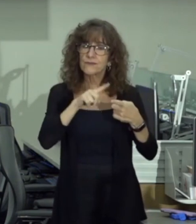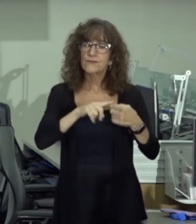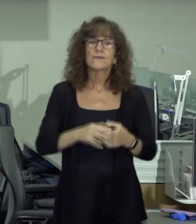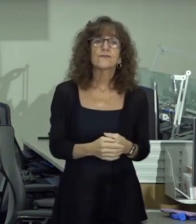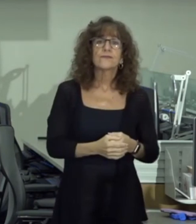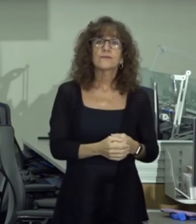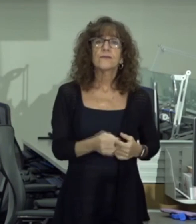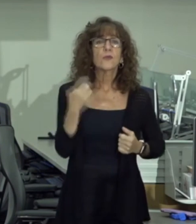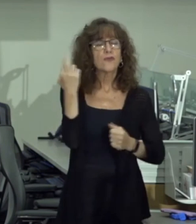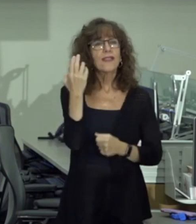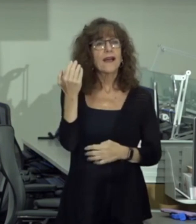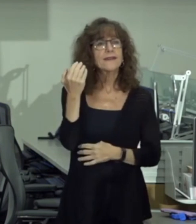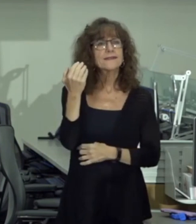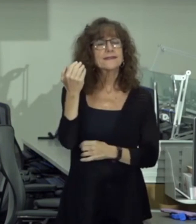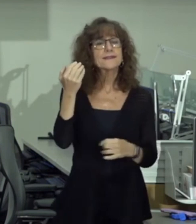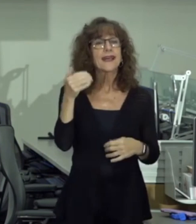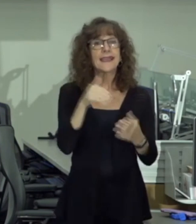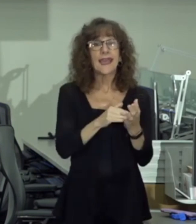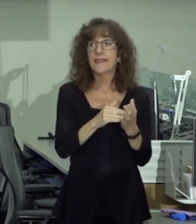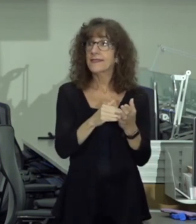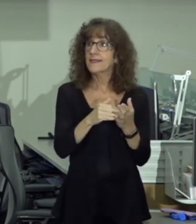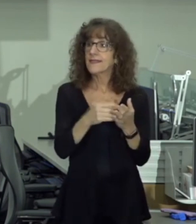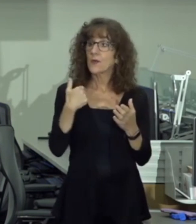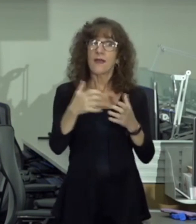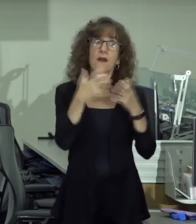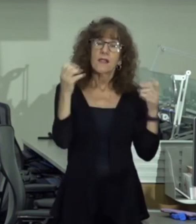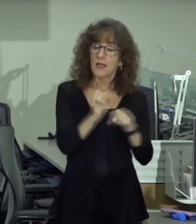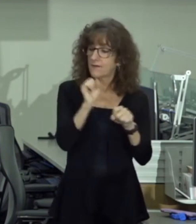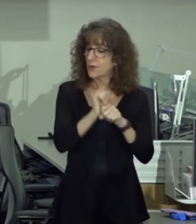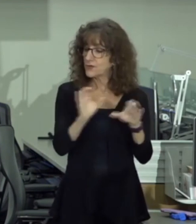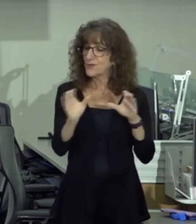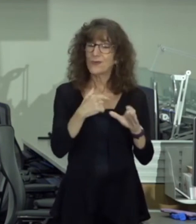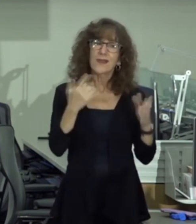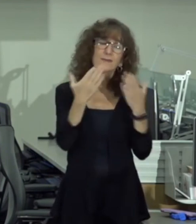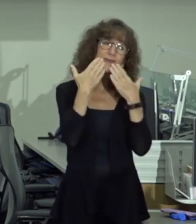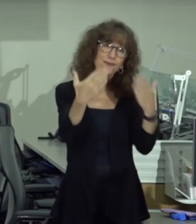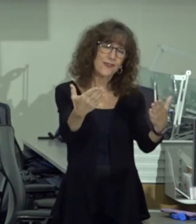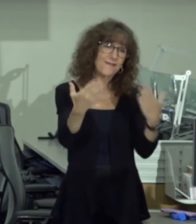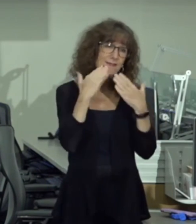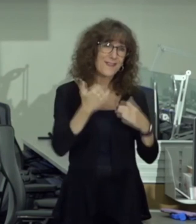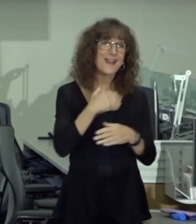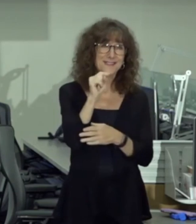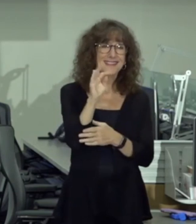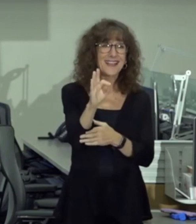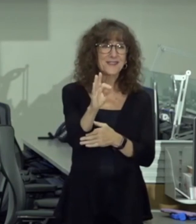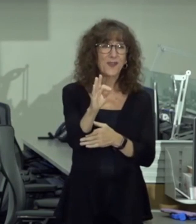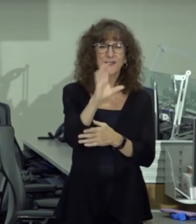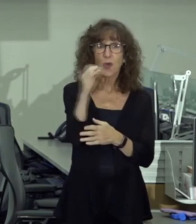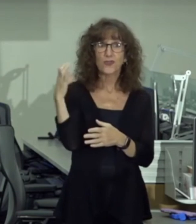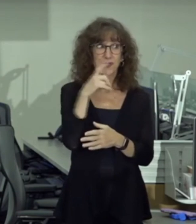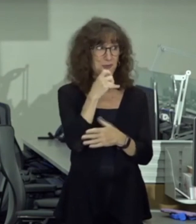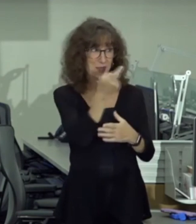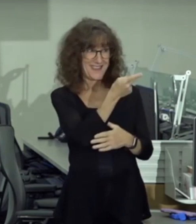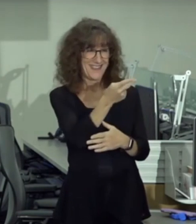so we realize, again, that that we have a lot of work to do, but I am so grateful for our task force co-chairs who are